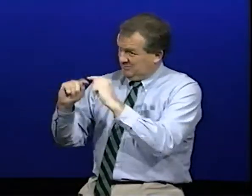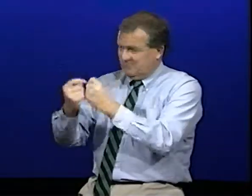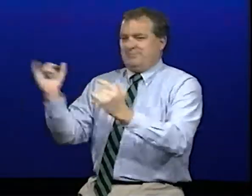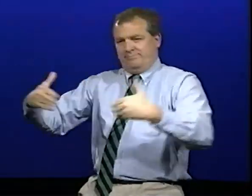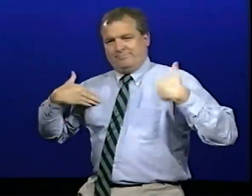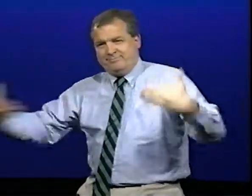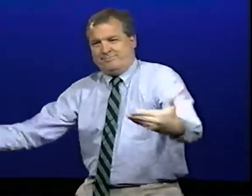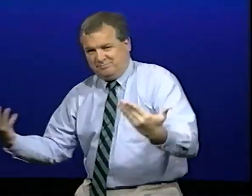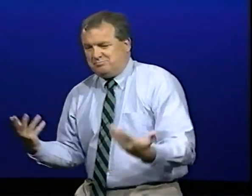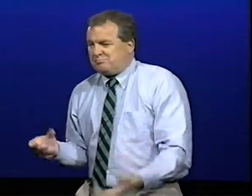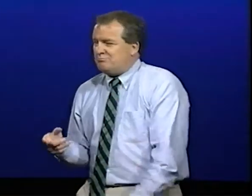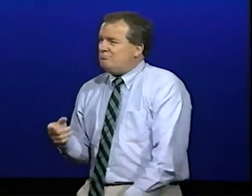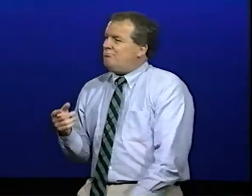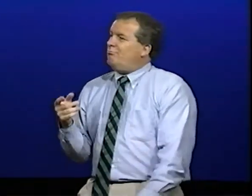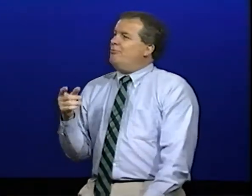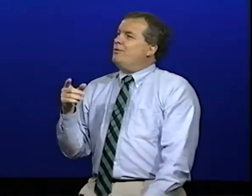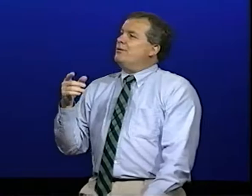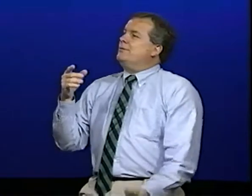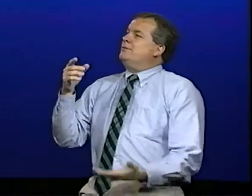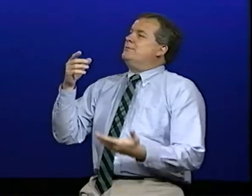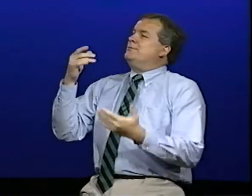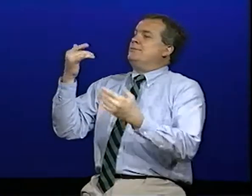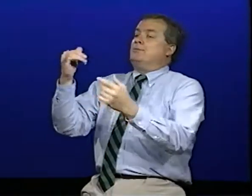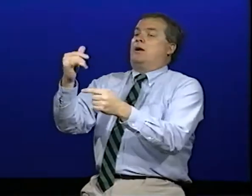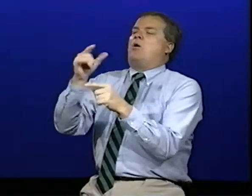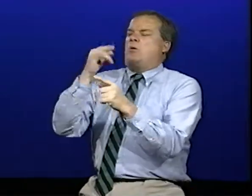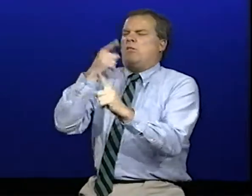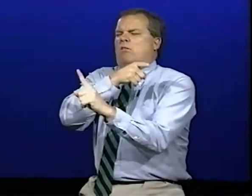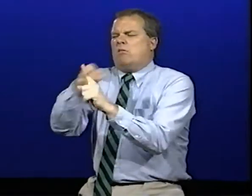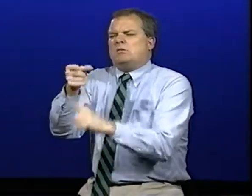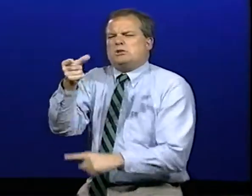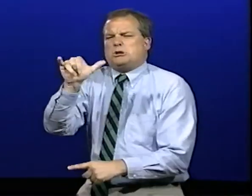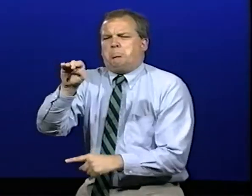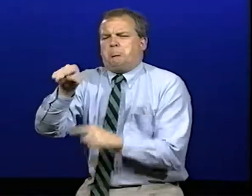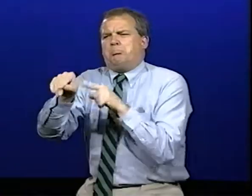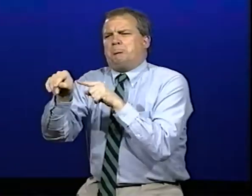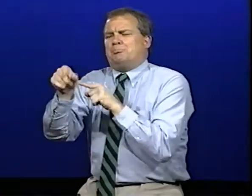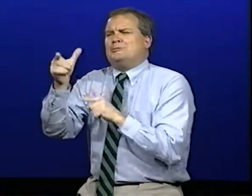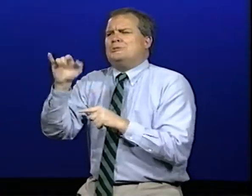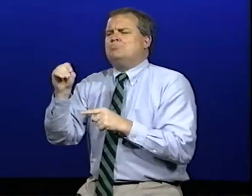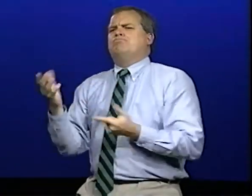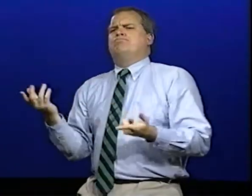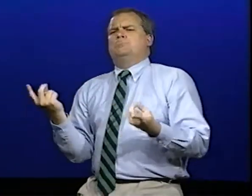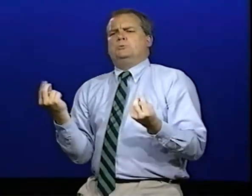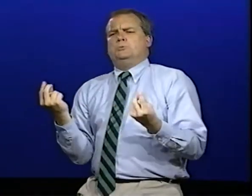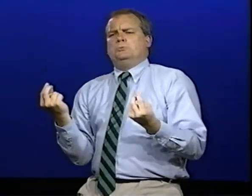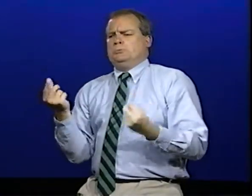But if you want to have a basketball team, you've got to work with what you've got. Let me come back to this point on the gym.